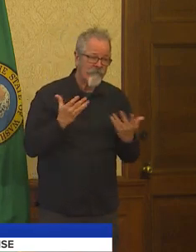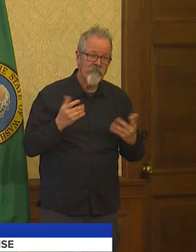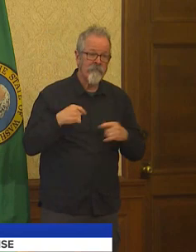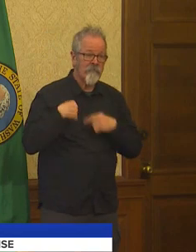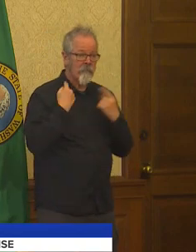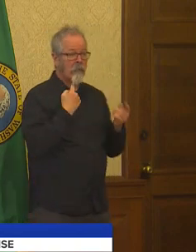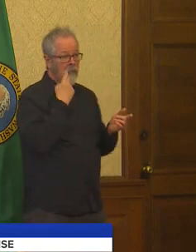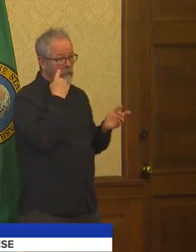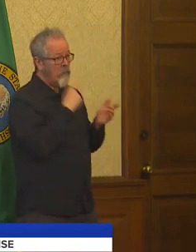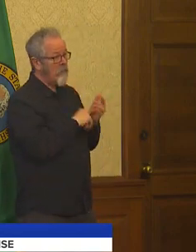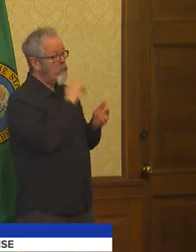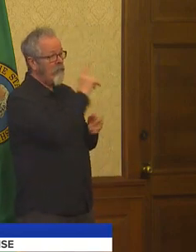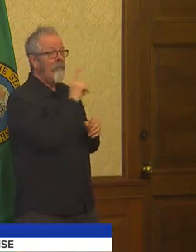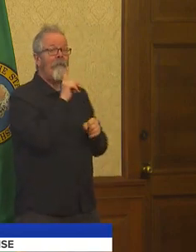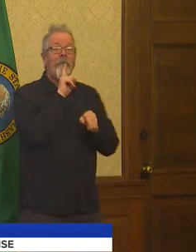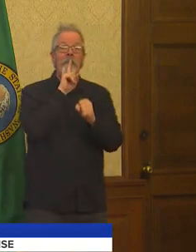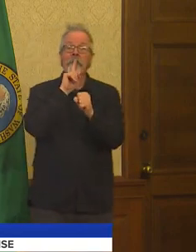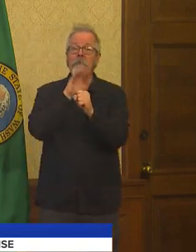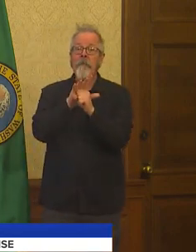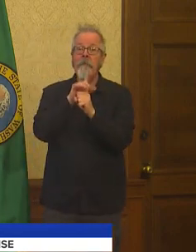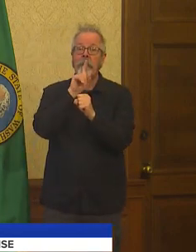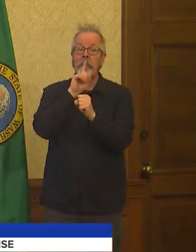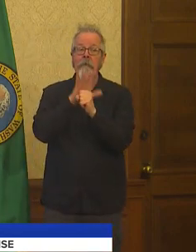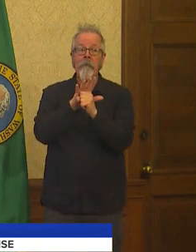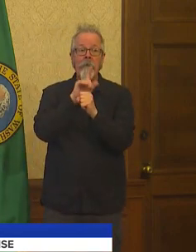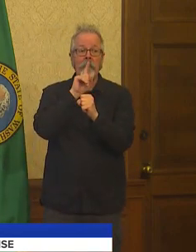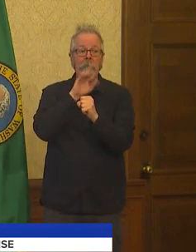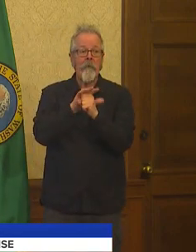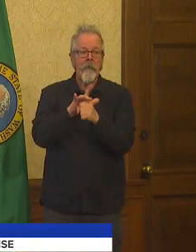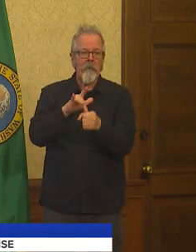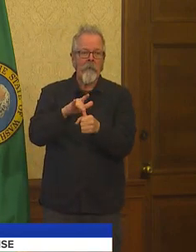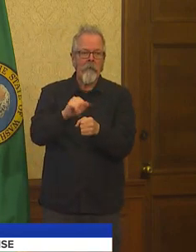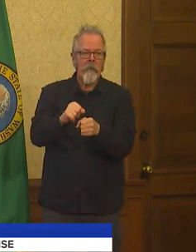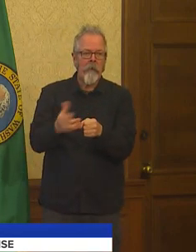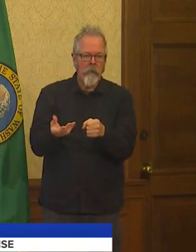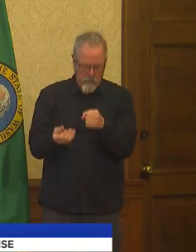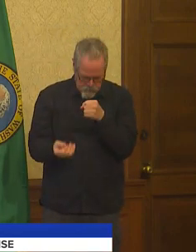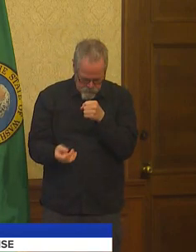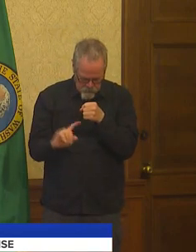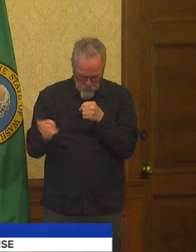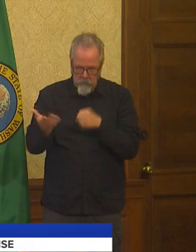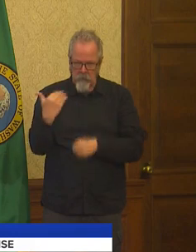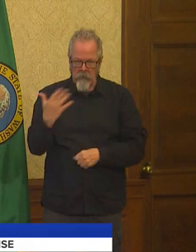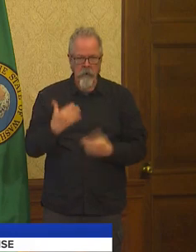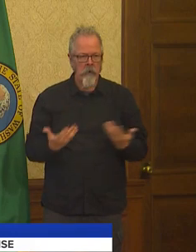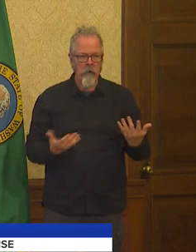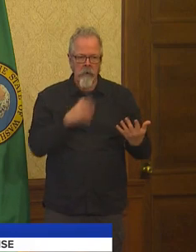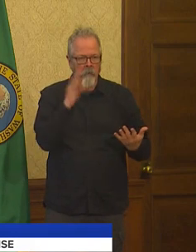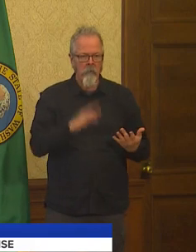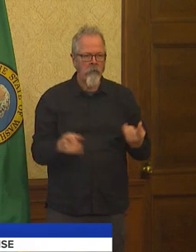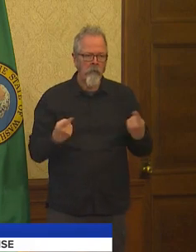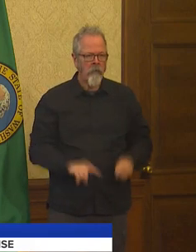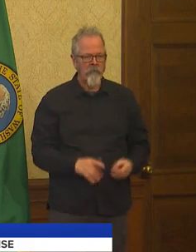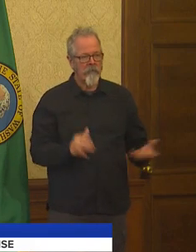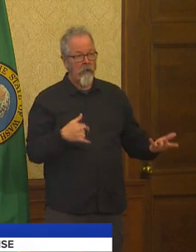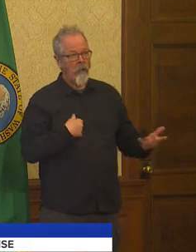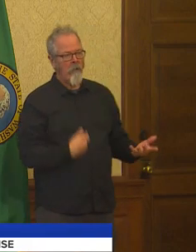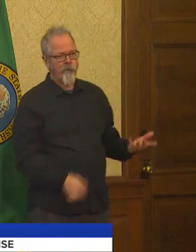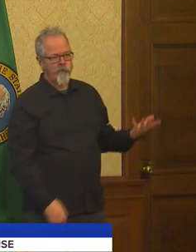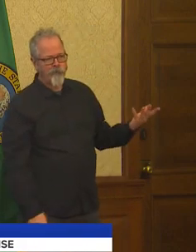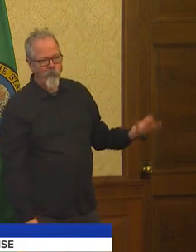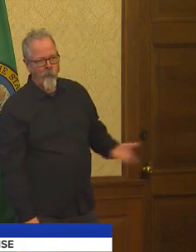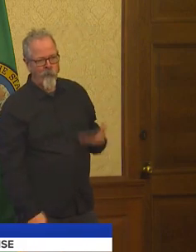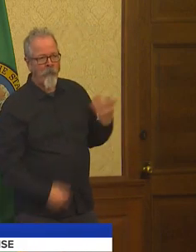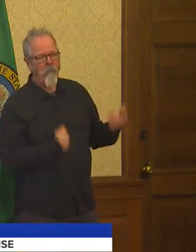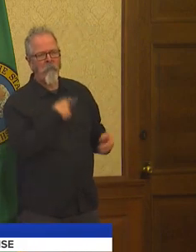confidence when we make plans in this regard. So I'm going to be very hopeful, and that's not a reflection on the Admiral. I assume he's doing the best job he possibly